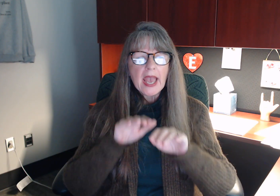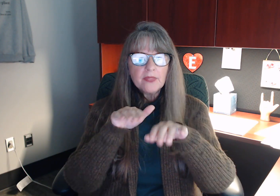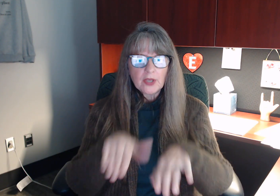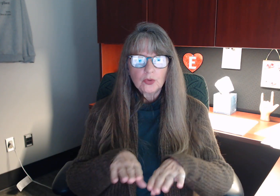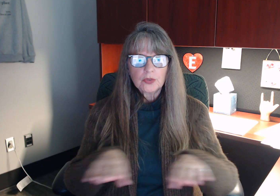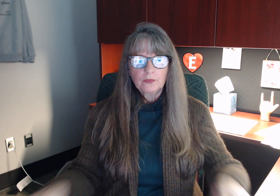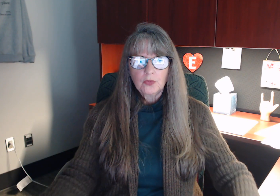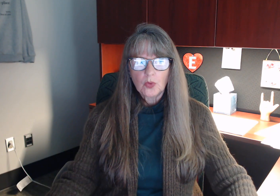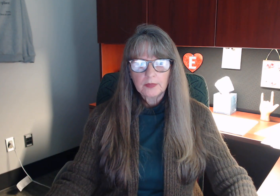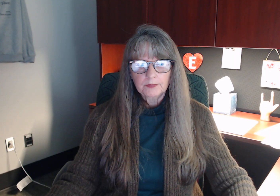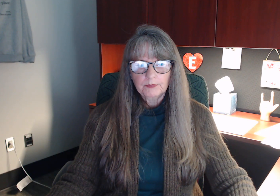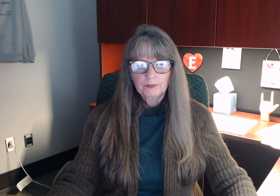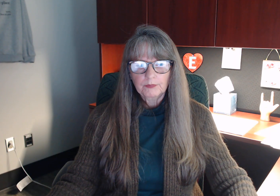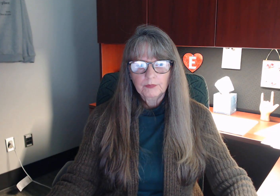the ocean floor.